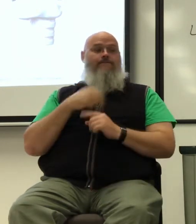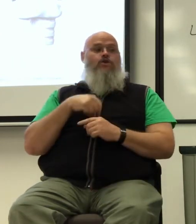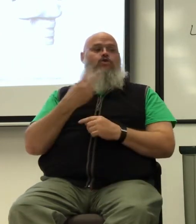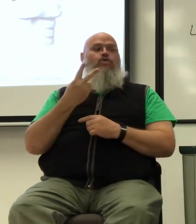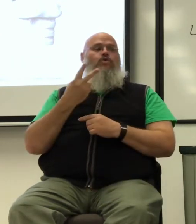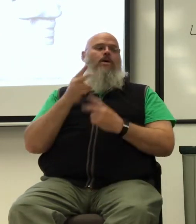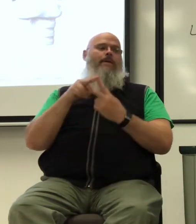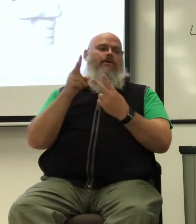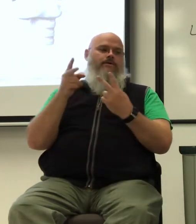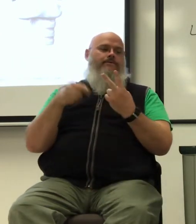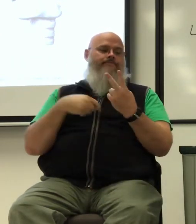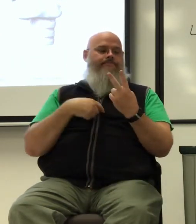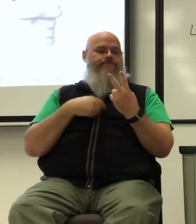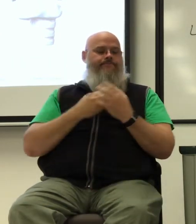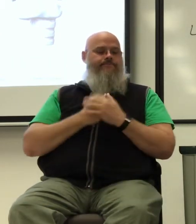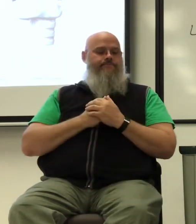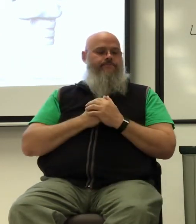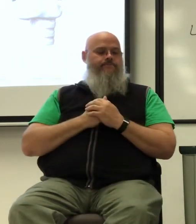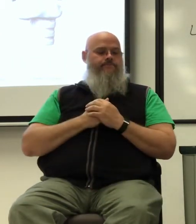arytenoid